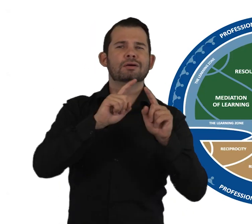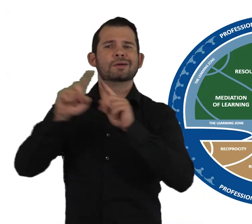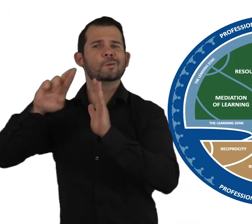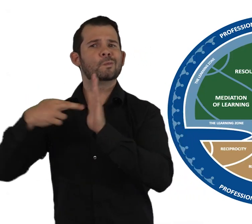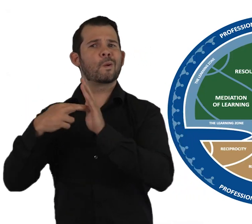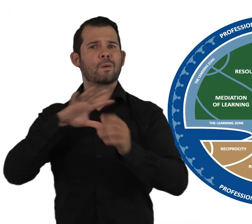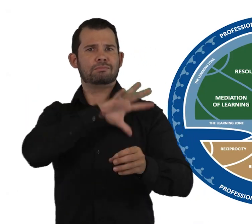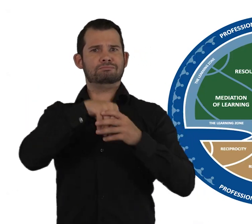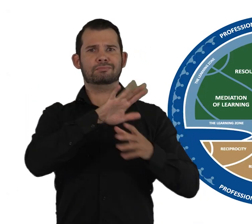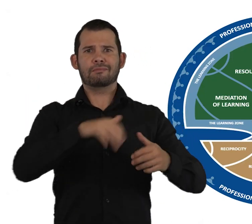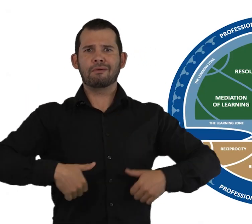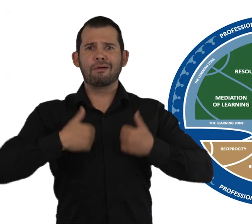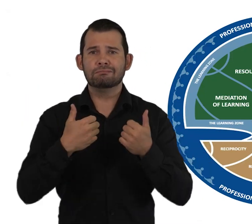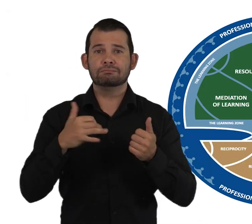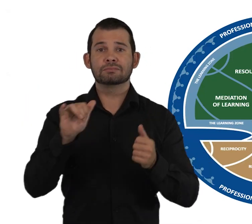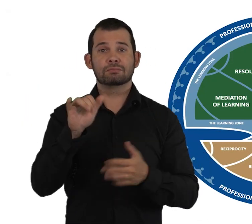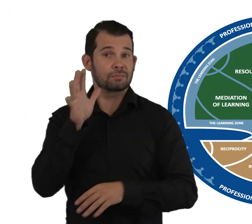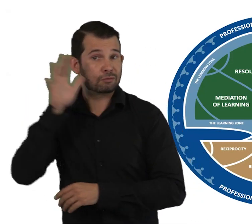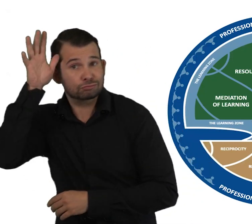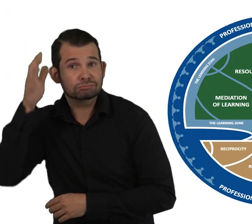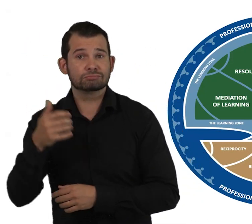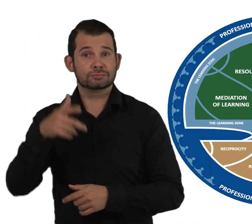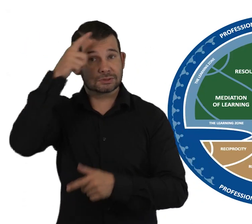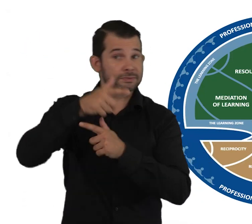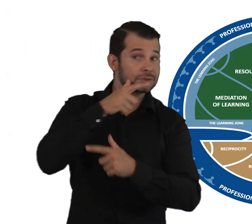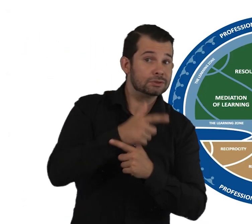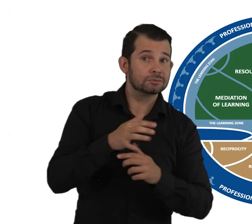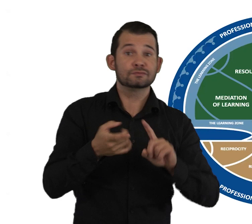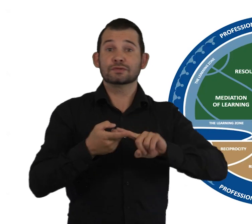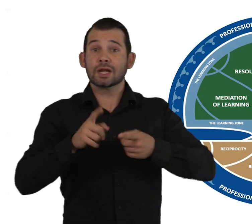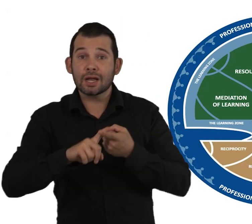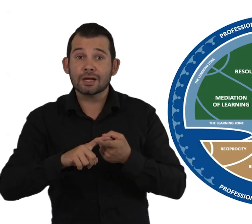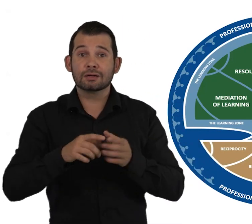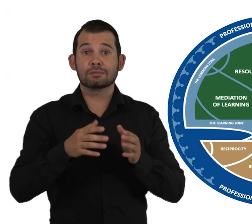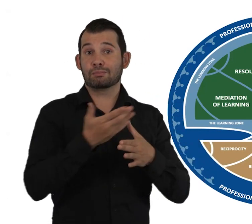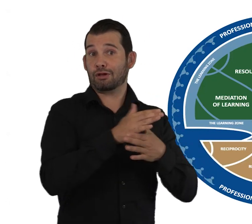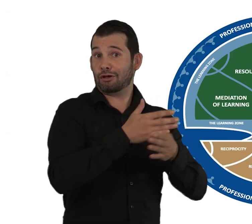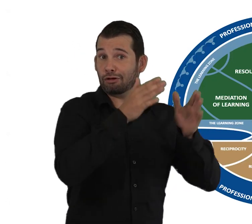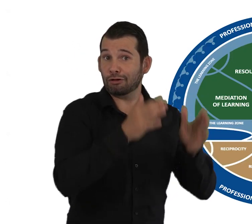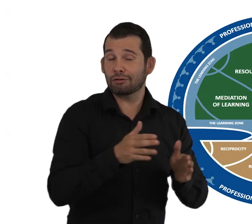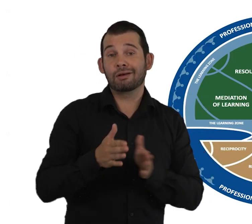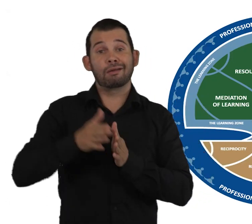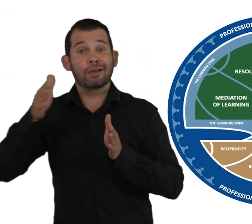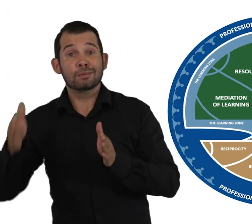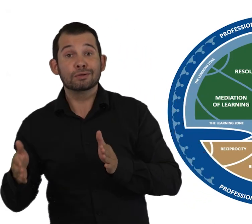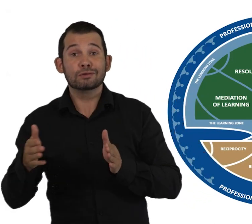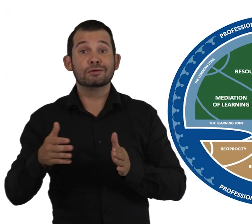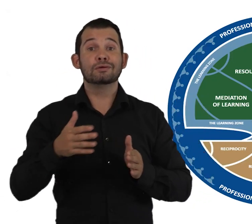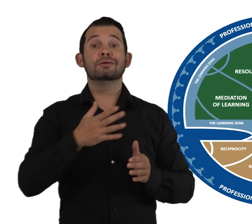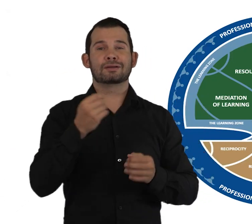occupy in life, such as parent, sibling, friend, partner, neighbor, and many